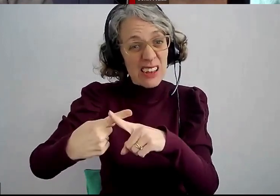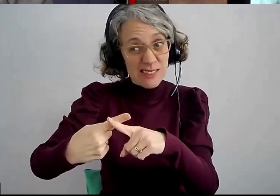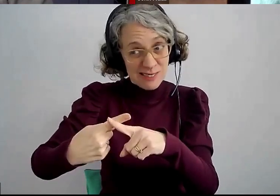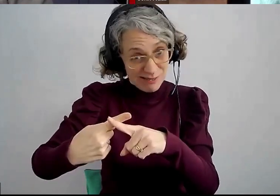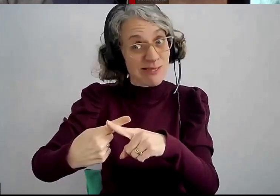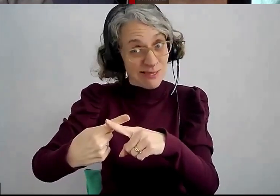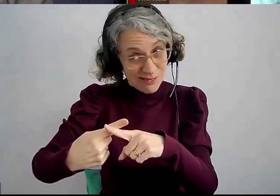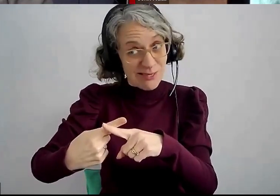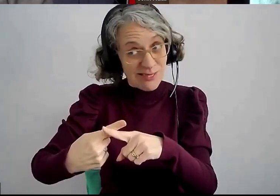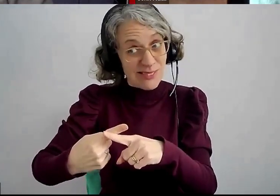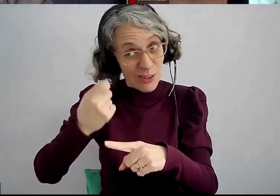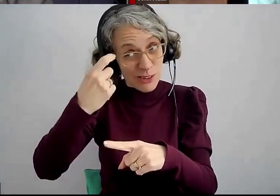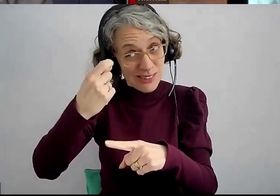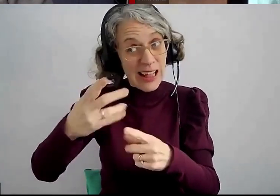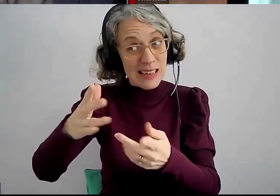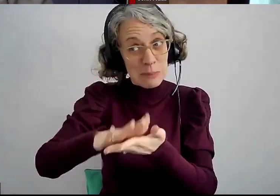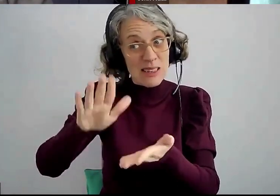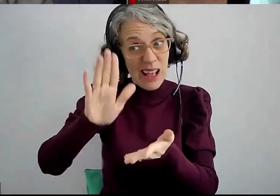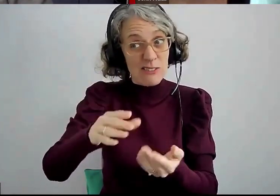to pay your taxes.